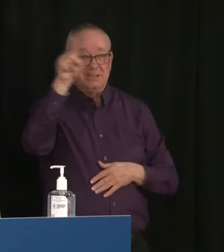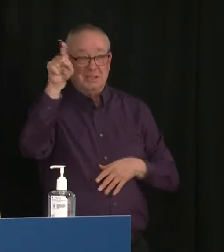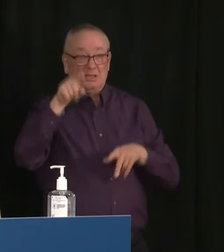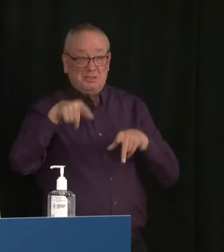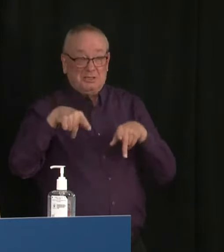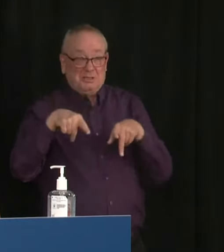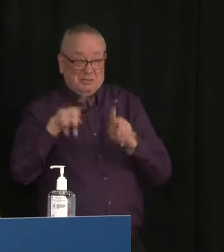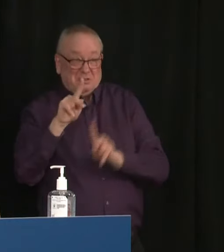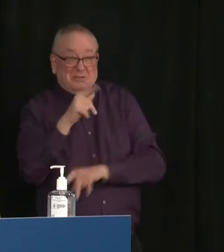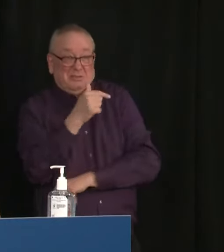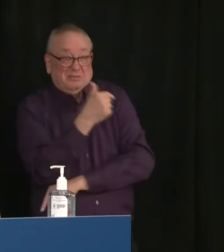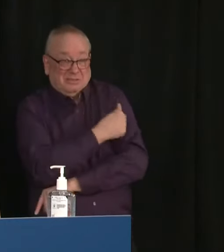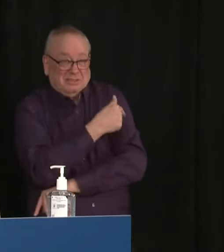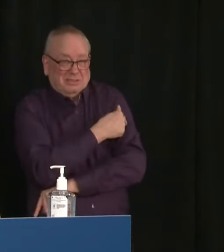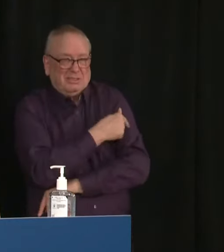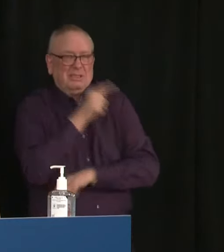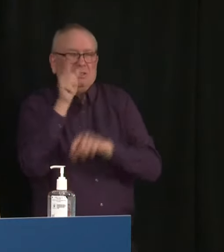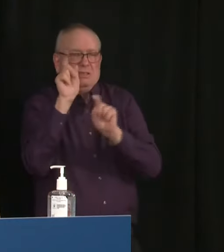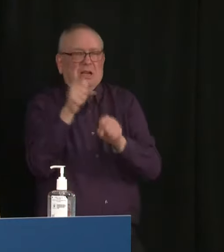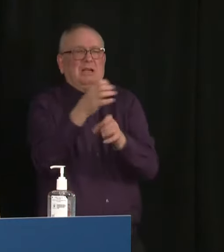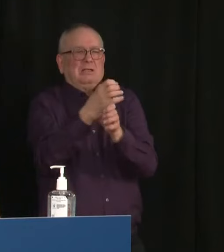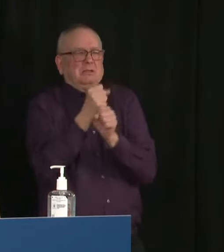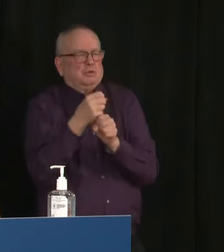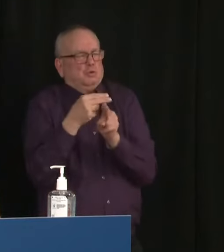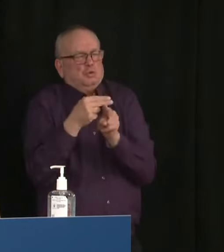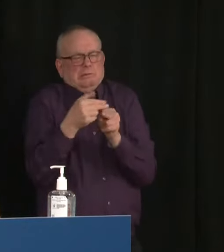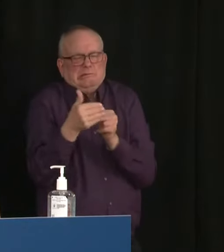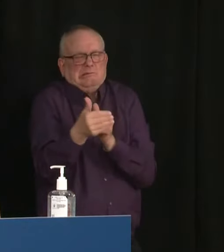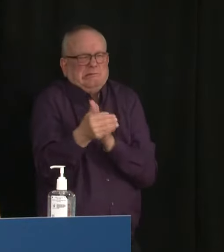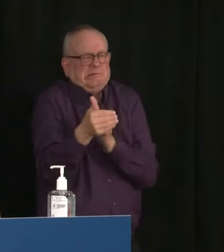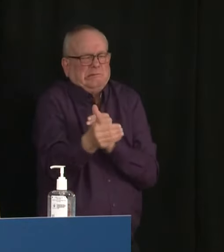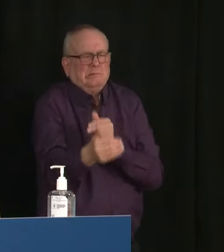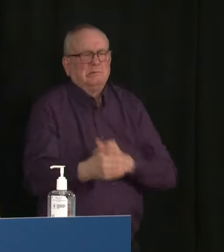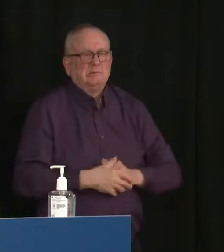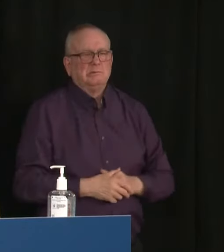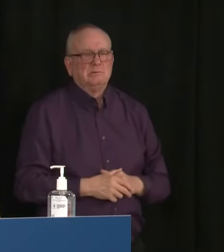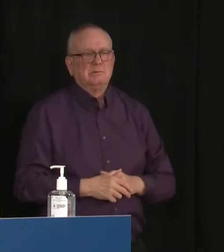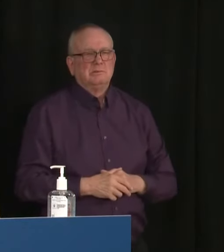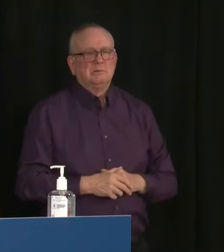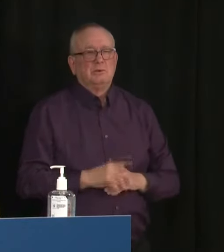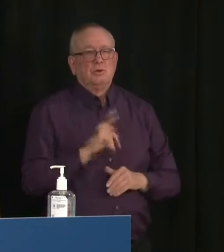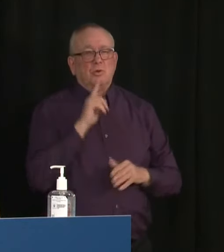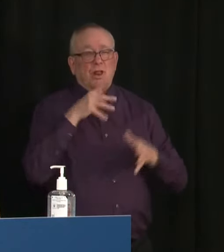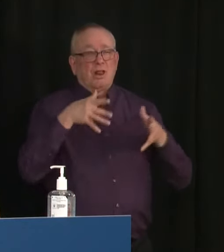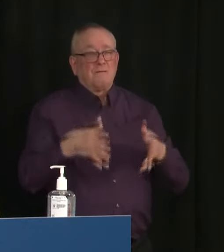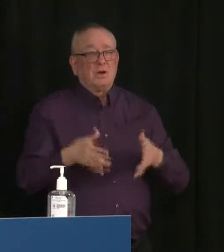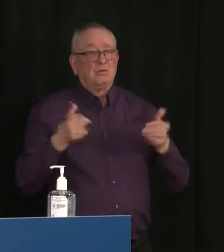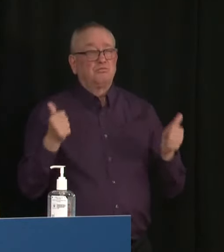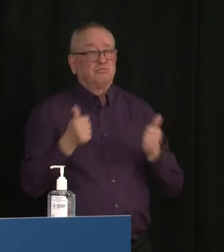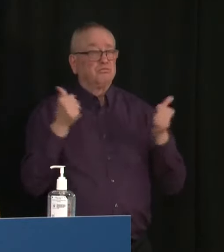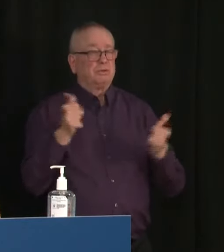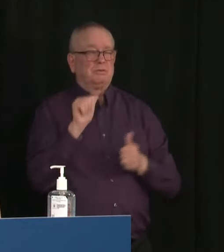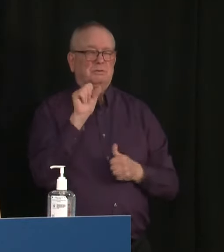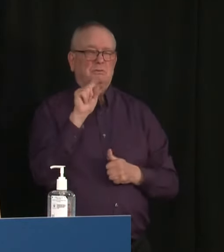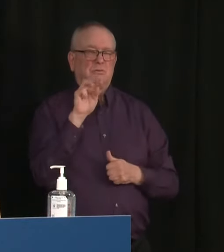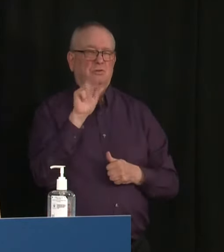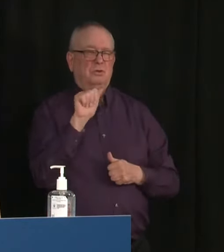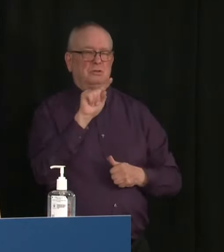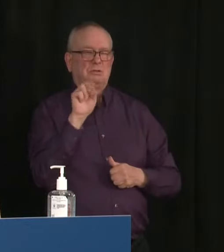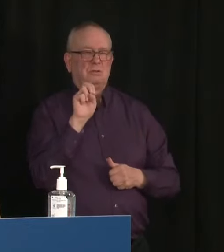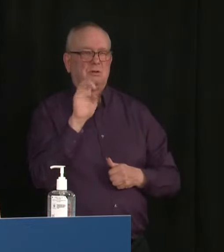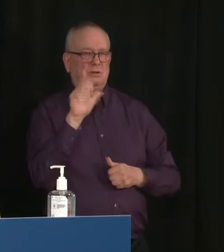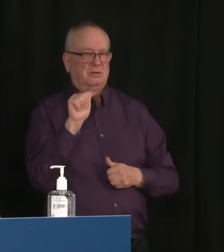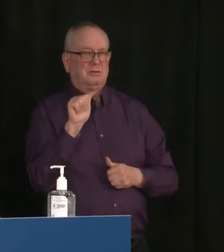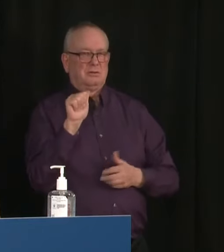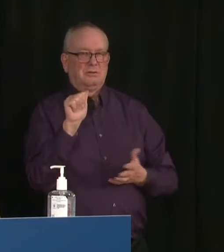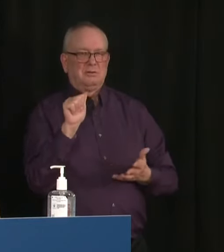possible. But as I said, there are many doses still left of AstraZeneca, so there is vaccine available, and